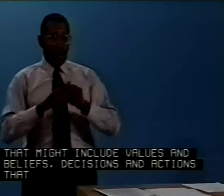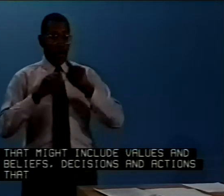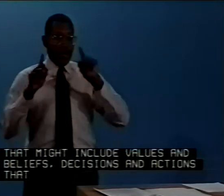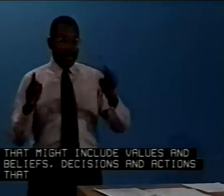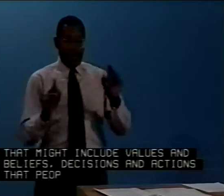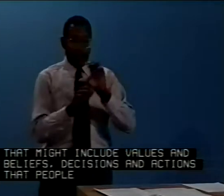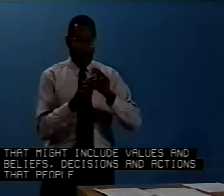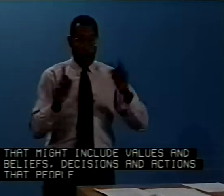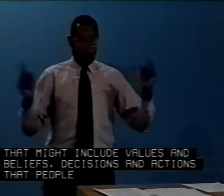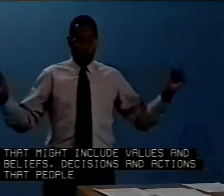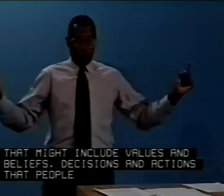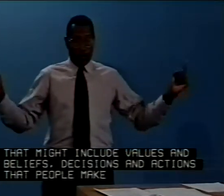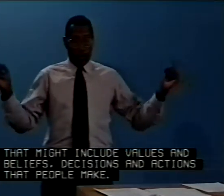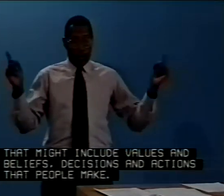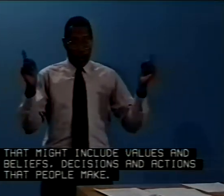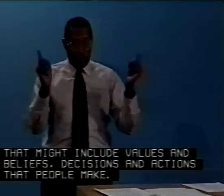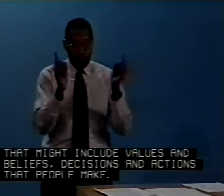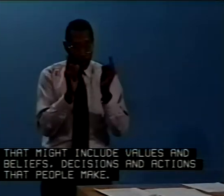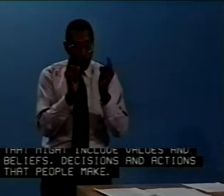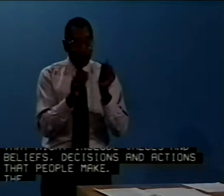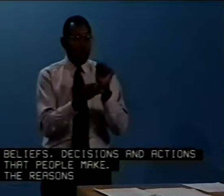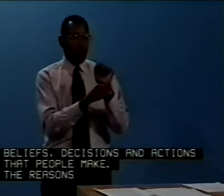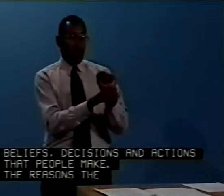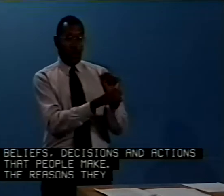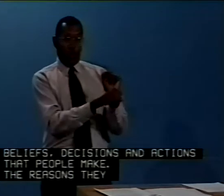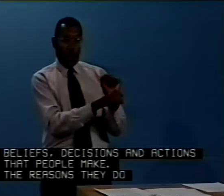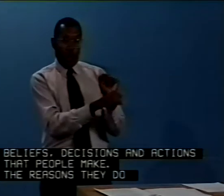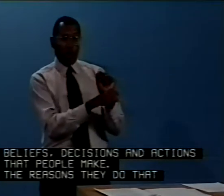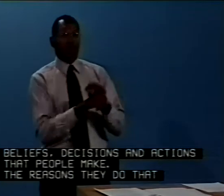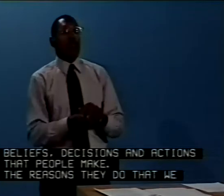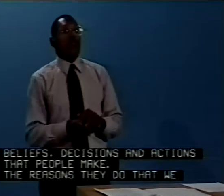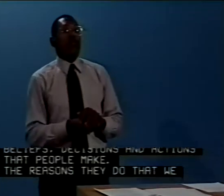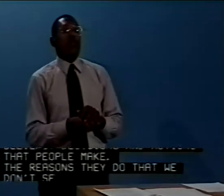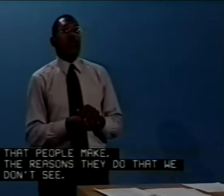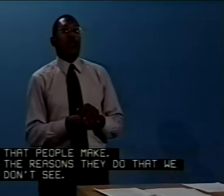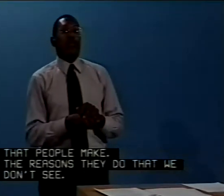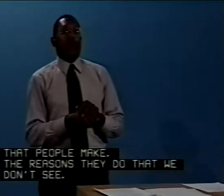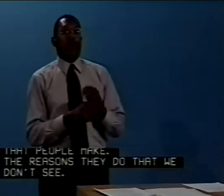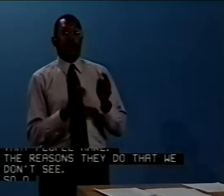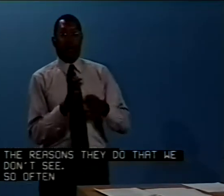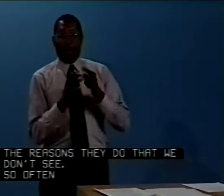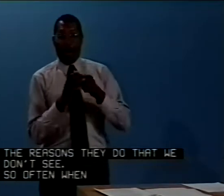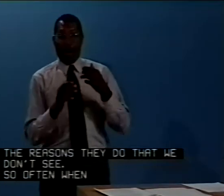see. So often when two different cultures come together, a working relationship,